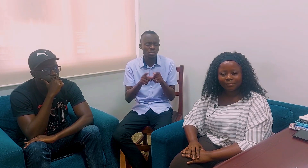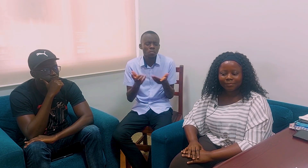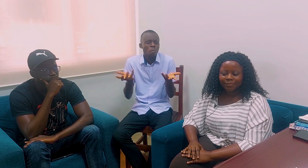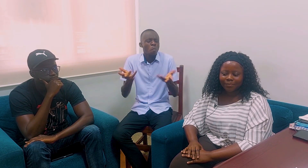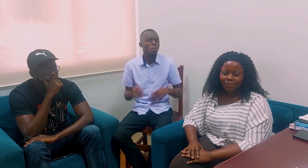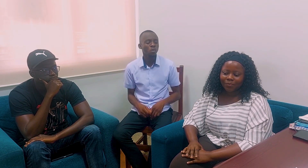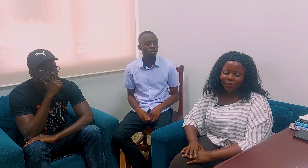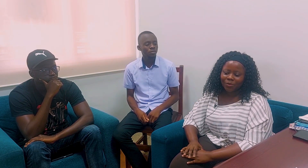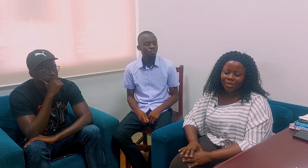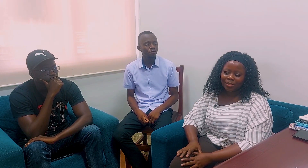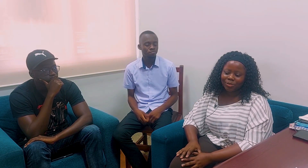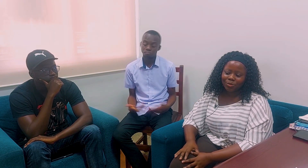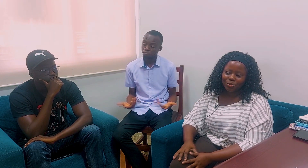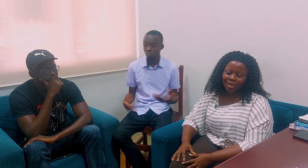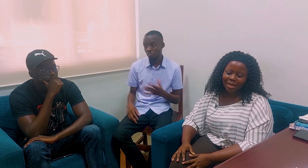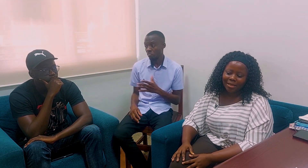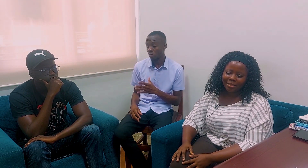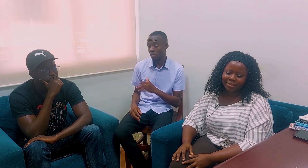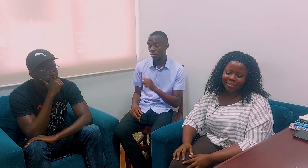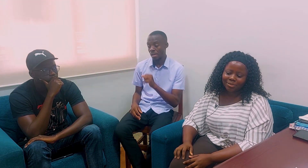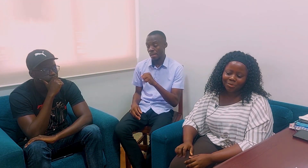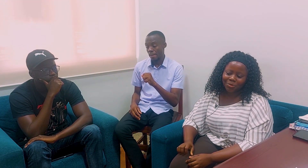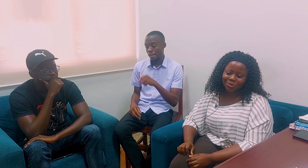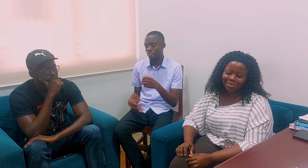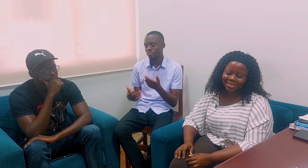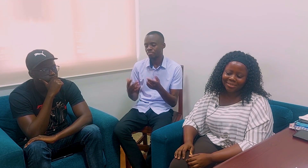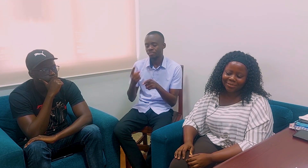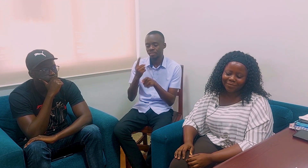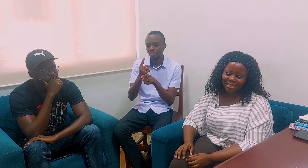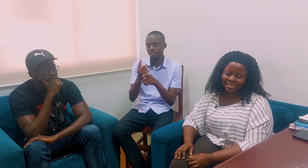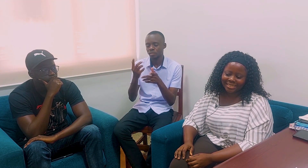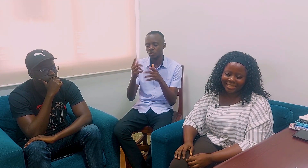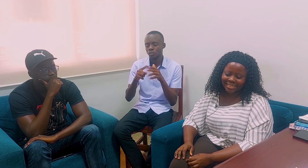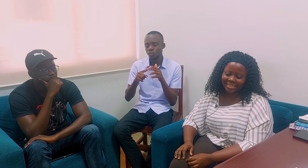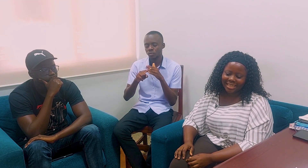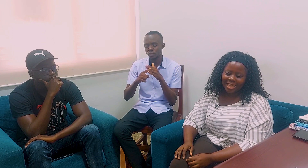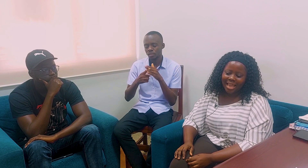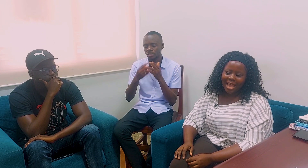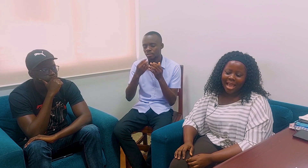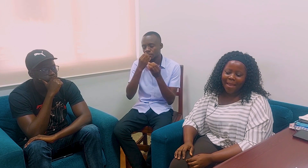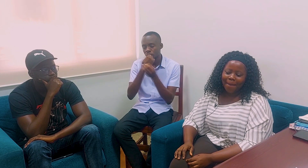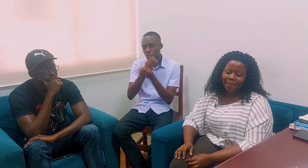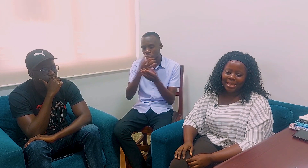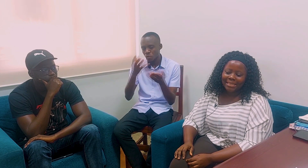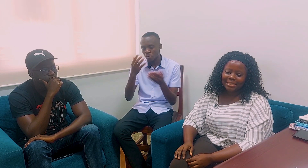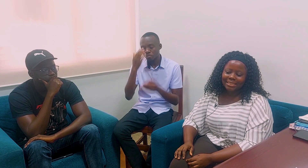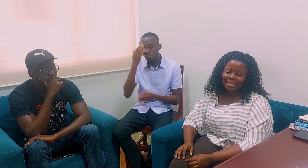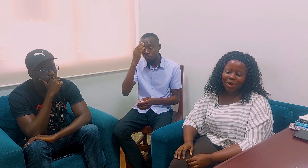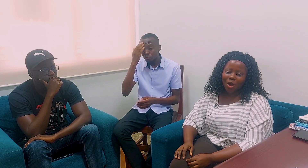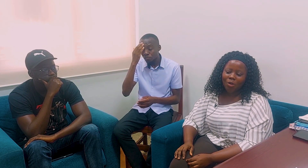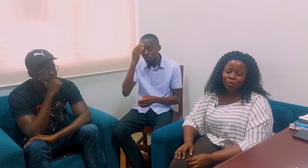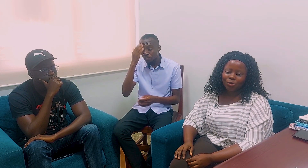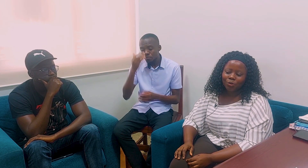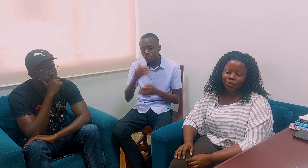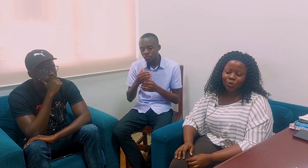of mental health? Okay, so I just want to start off by saying